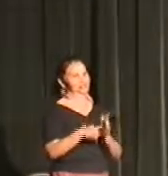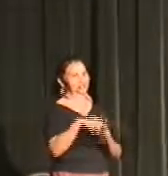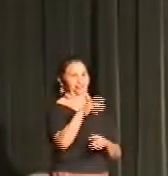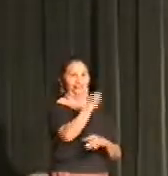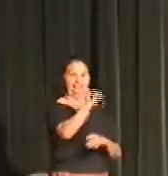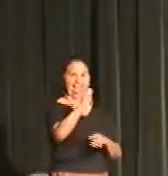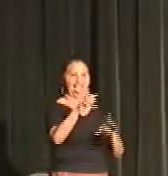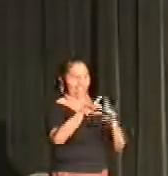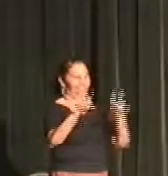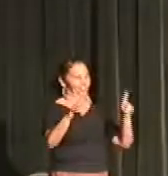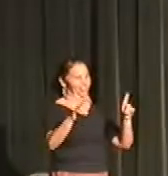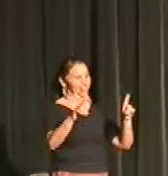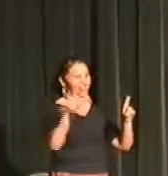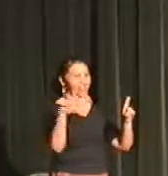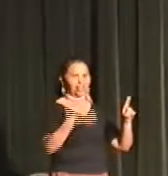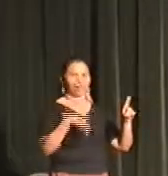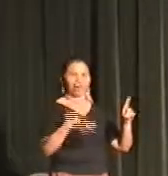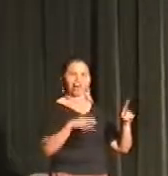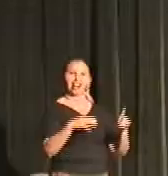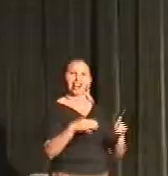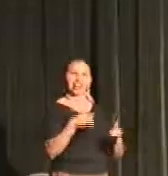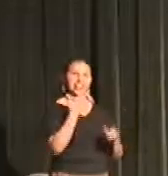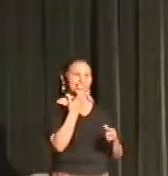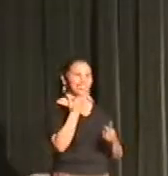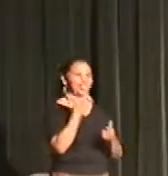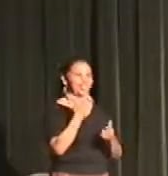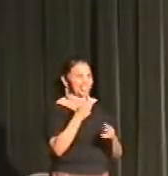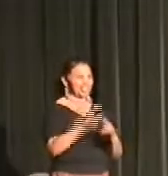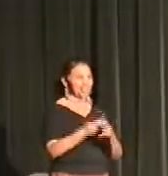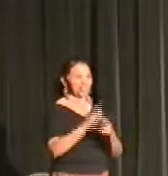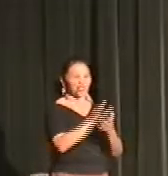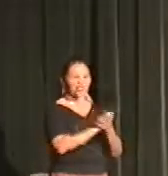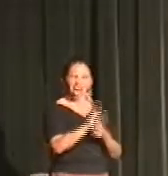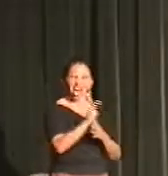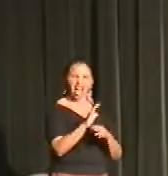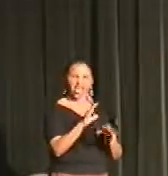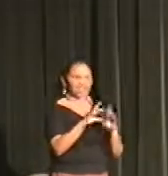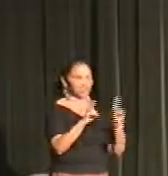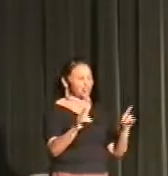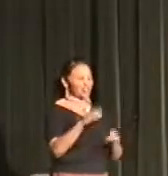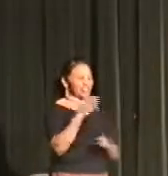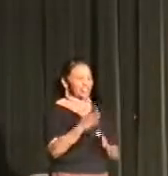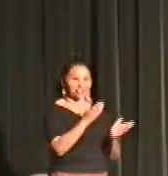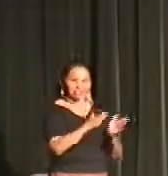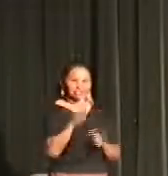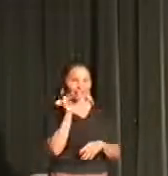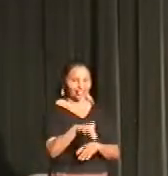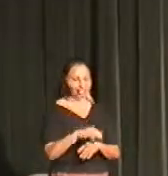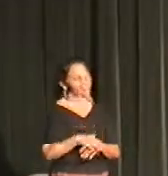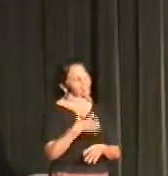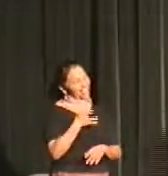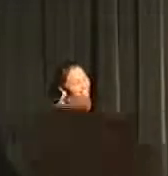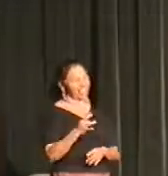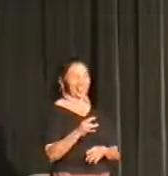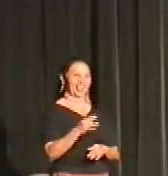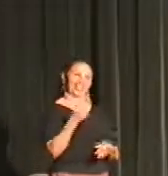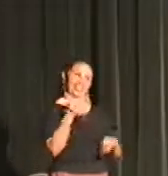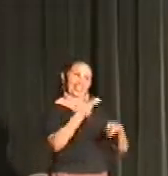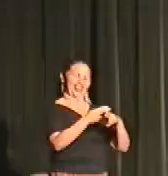degree, which I thought was a nice name for a college degree. I'd never planned on getting a college degree, but I kind of liked the name. And then they